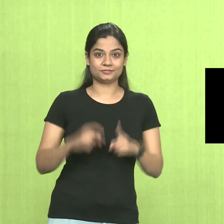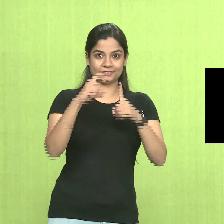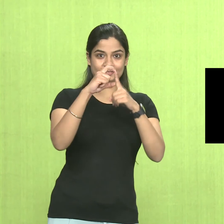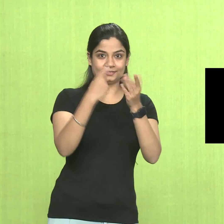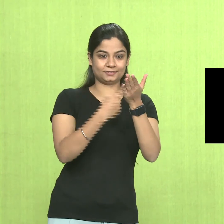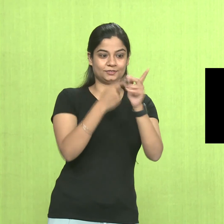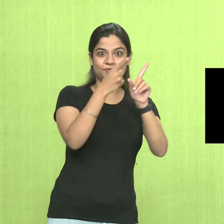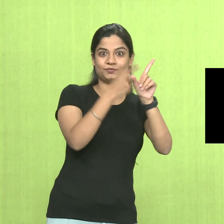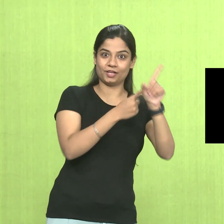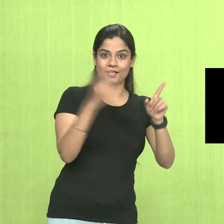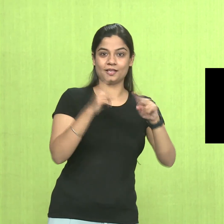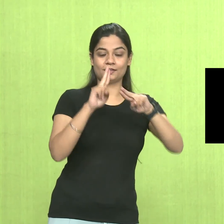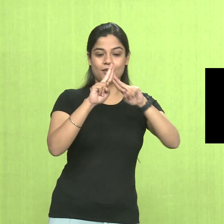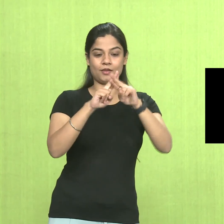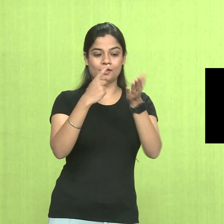Next one is called dry frying.